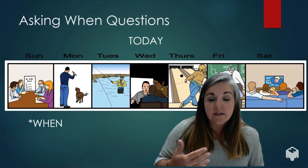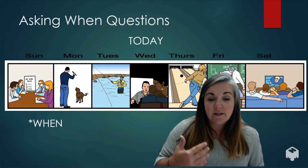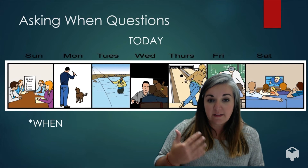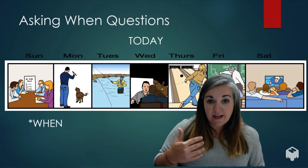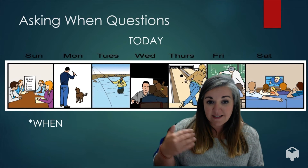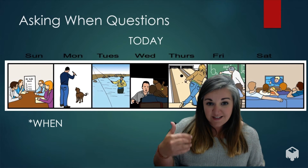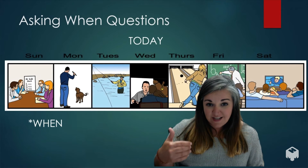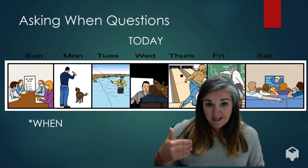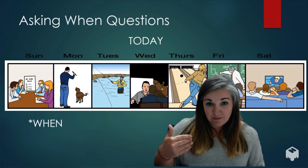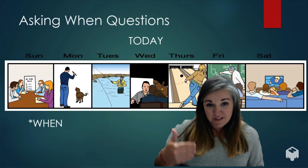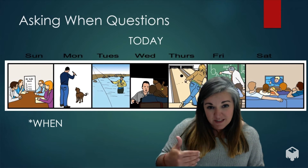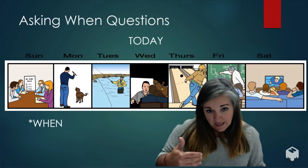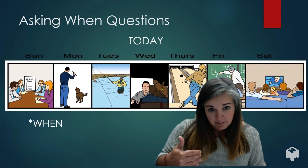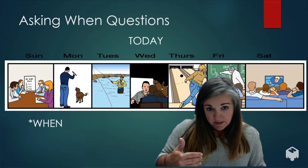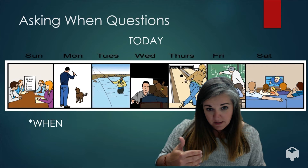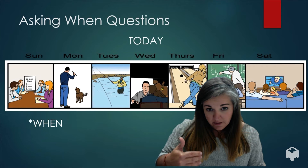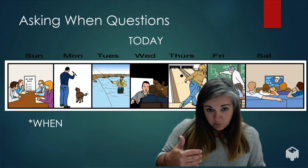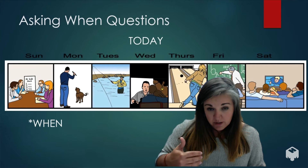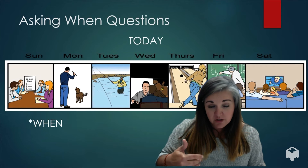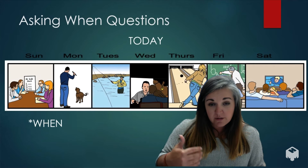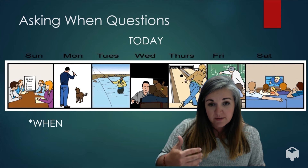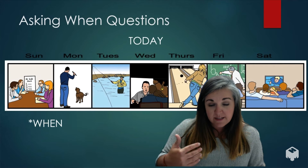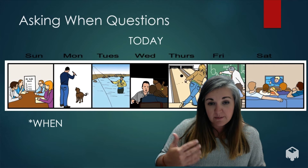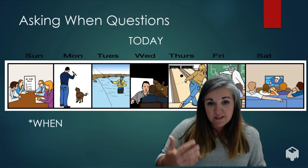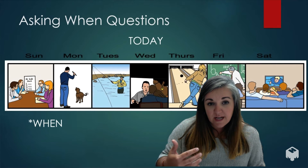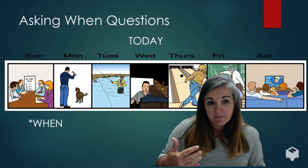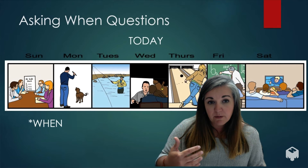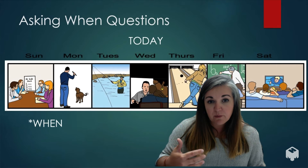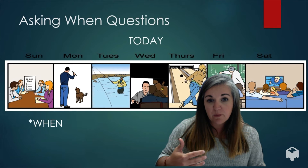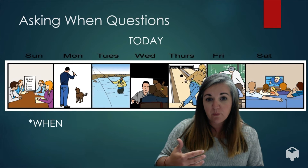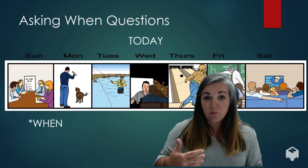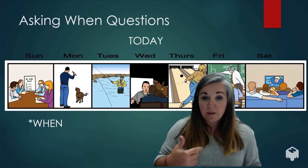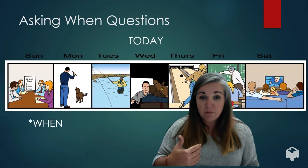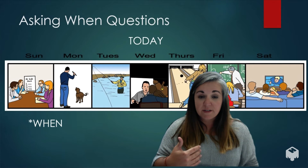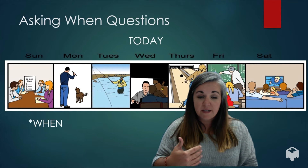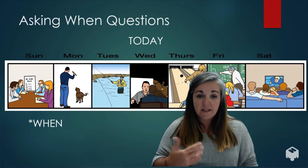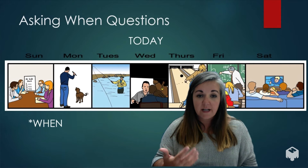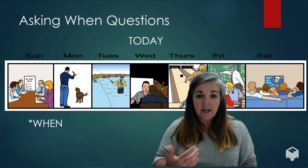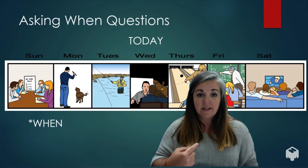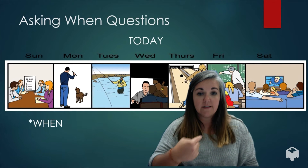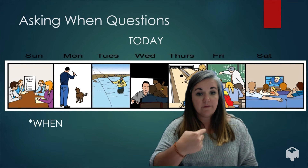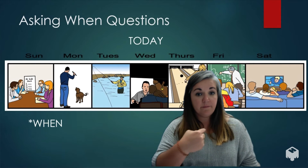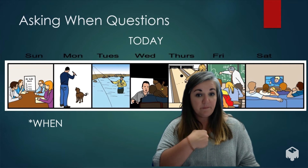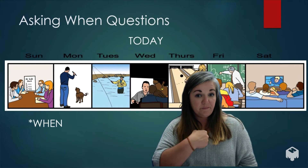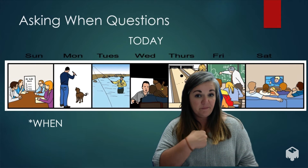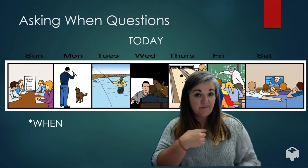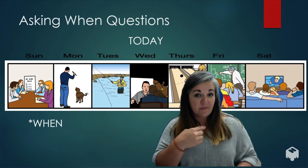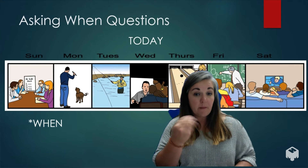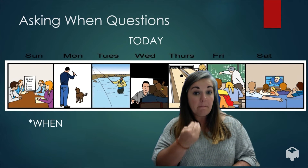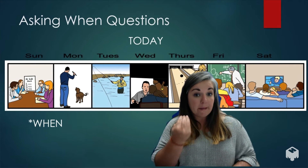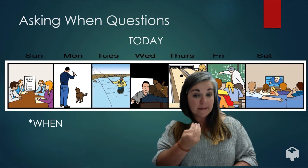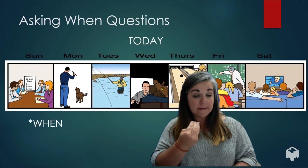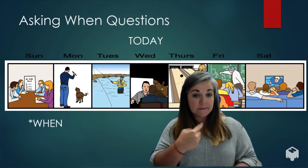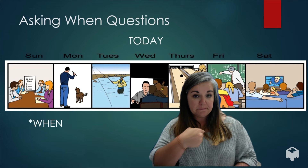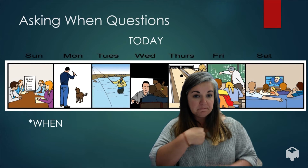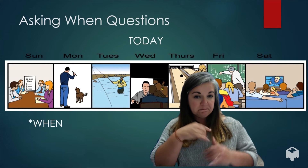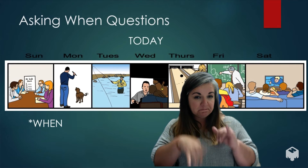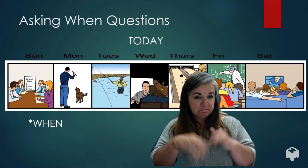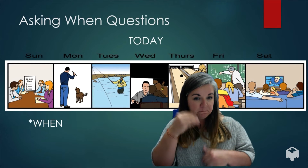ASL, that same statement, not question, but same statement would be presented as,